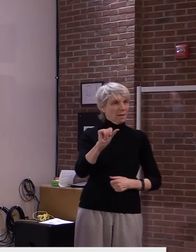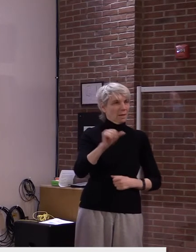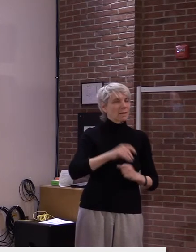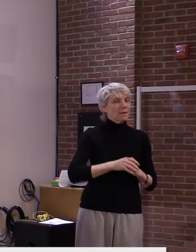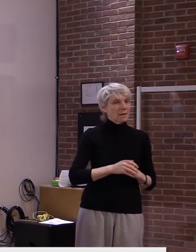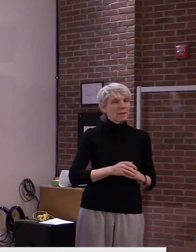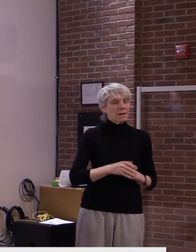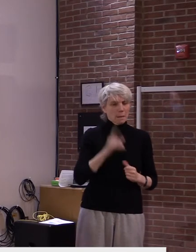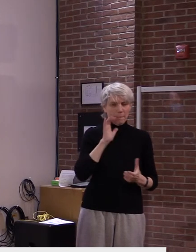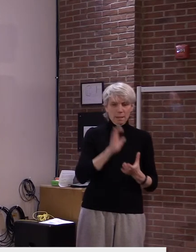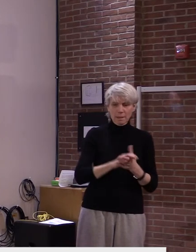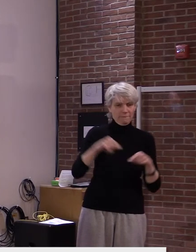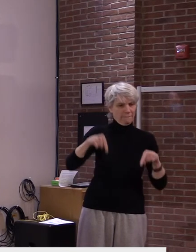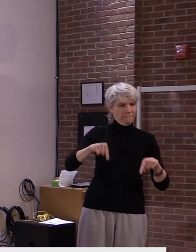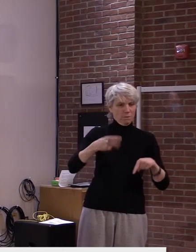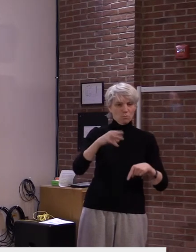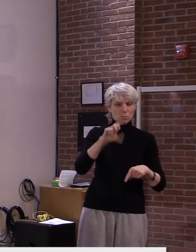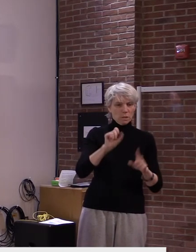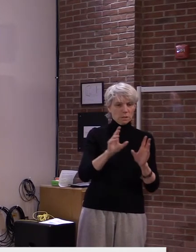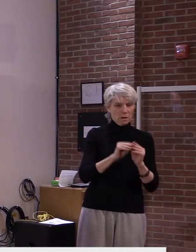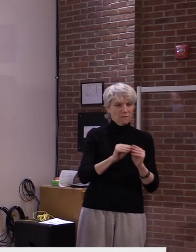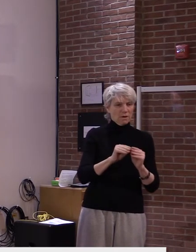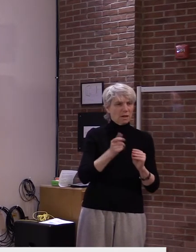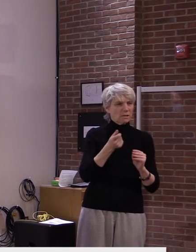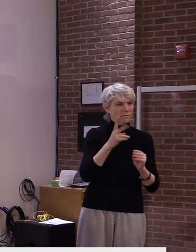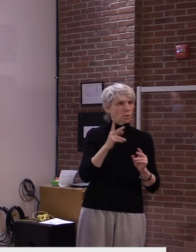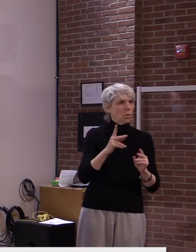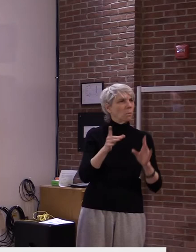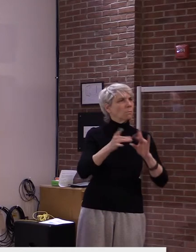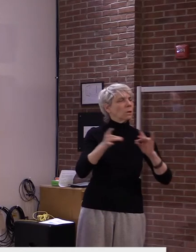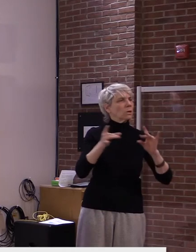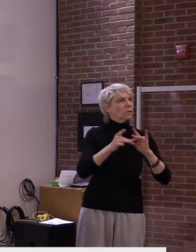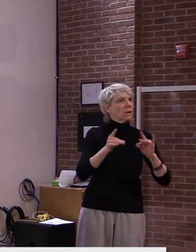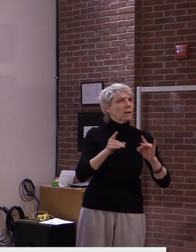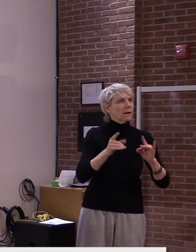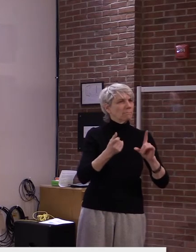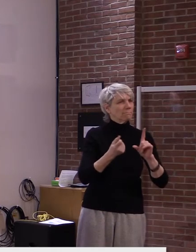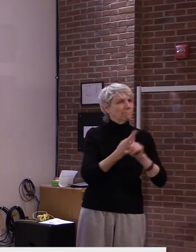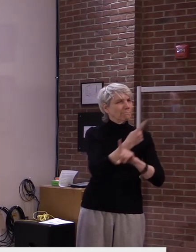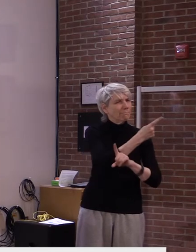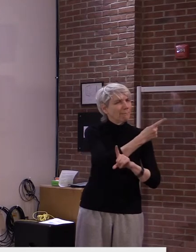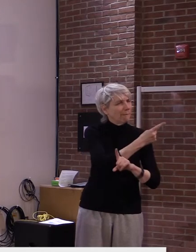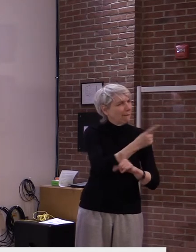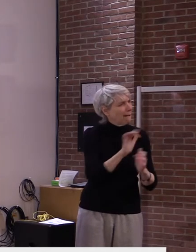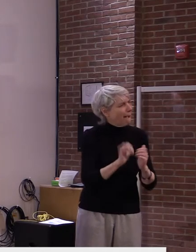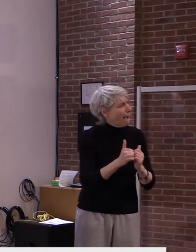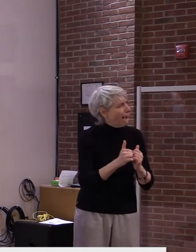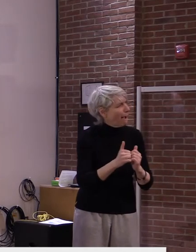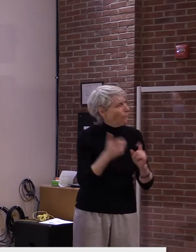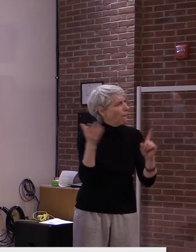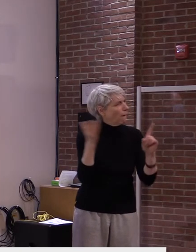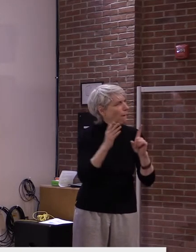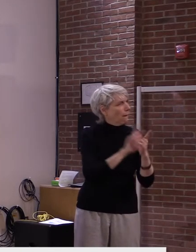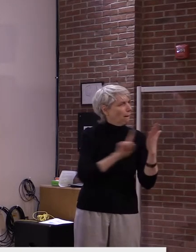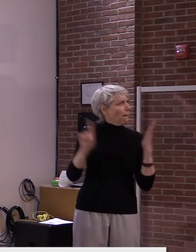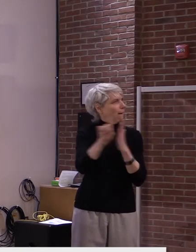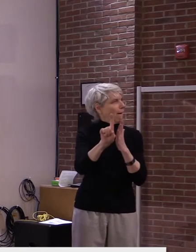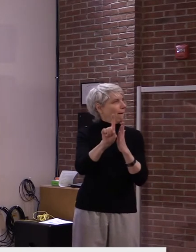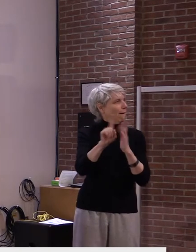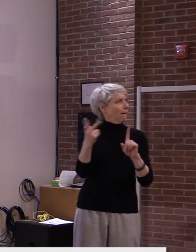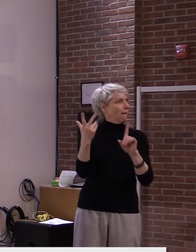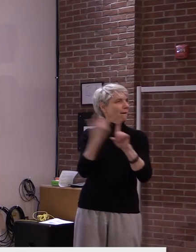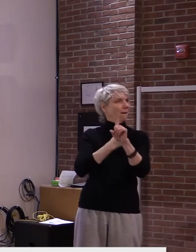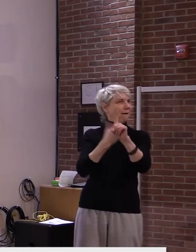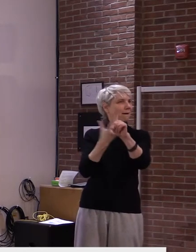that were vaccinated that shouldn't have been vaccinated. We've clarified that now. As I said in my remarks, we've clarified that